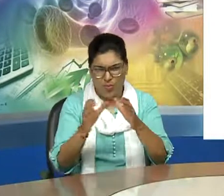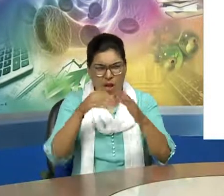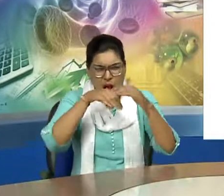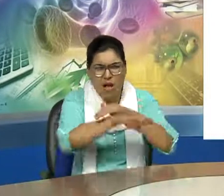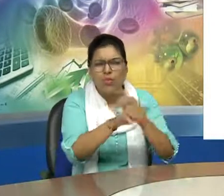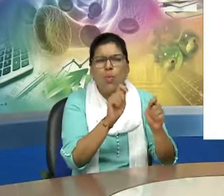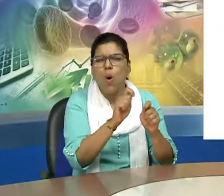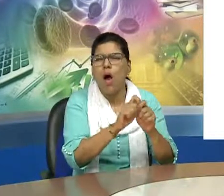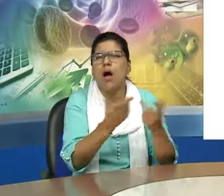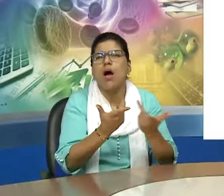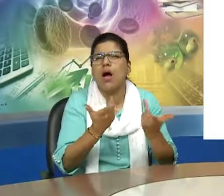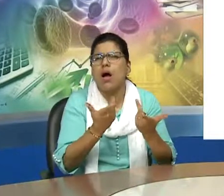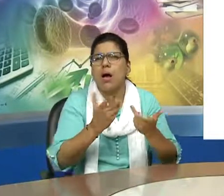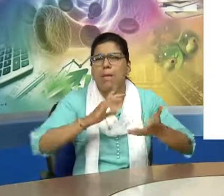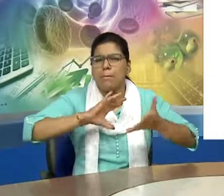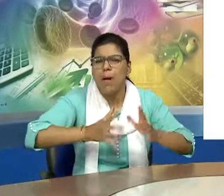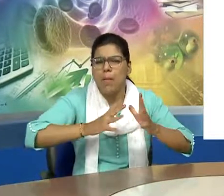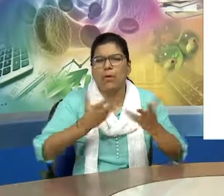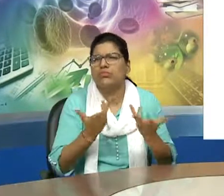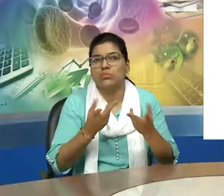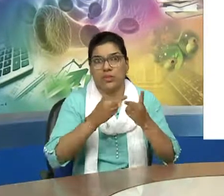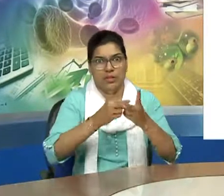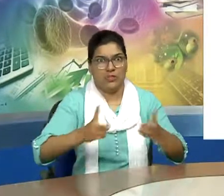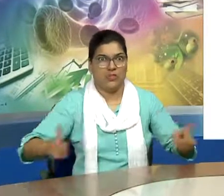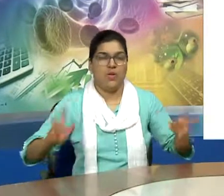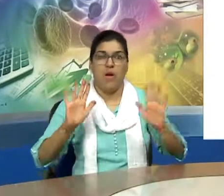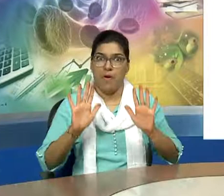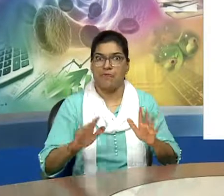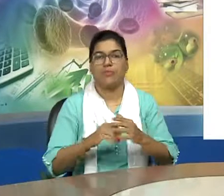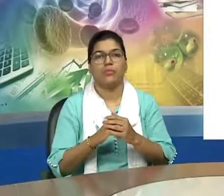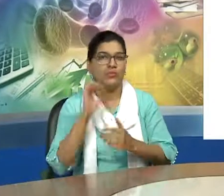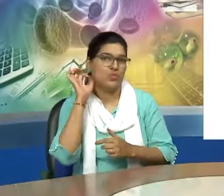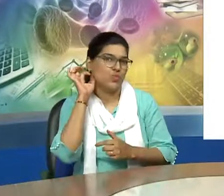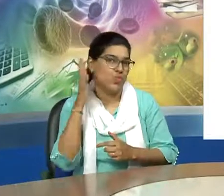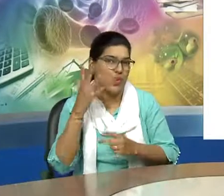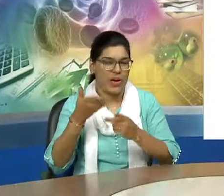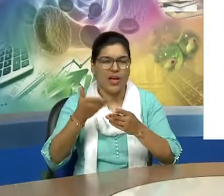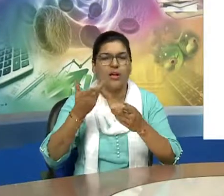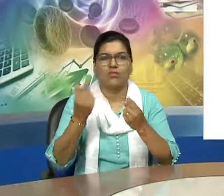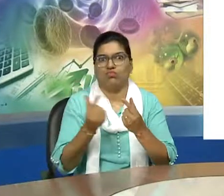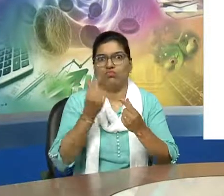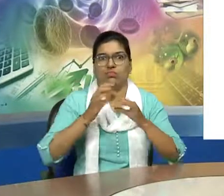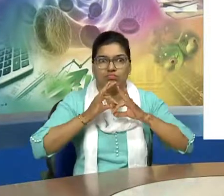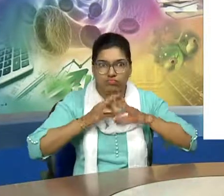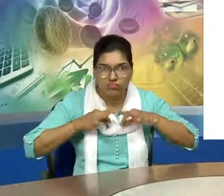receive, which we get from the mines after mining.